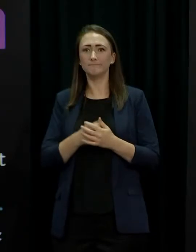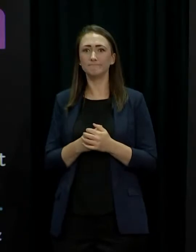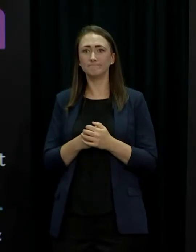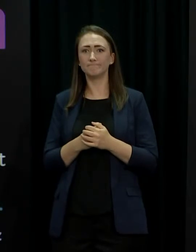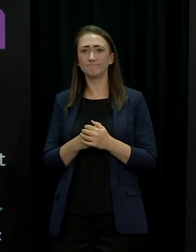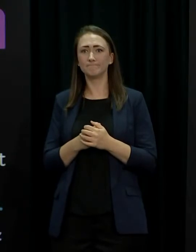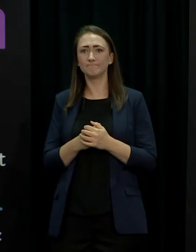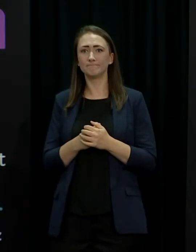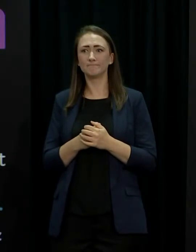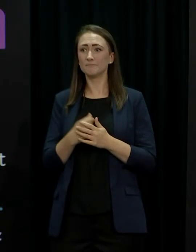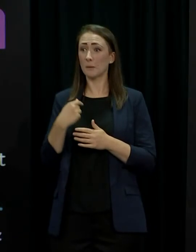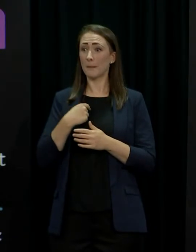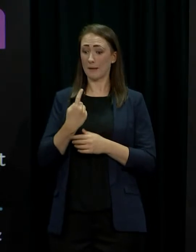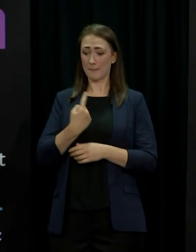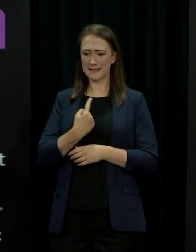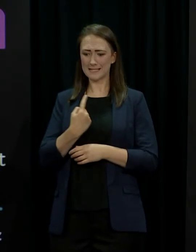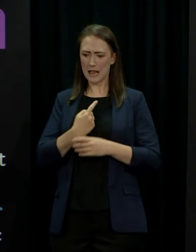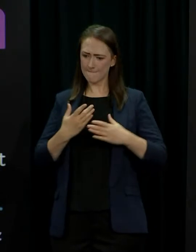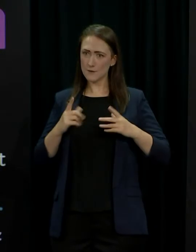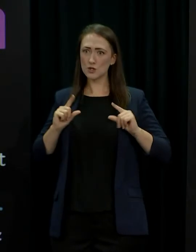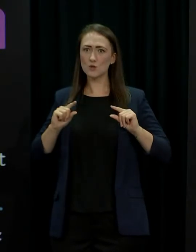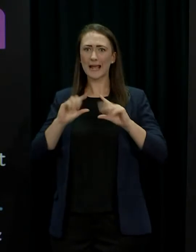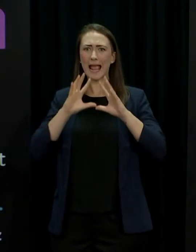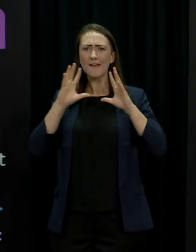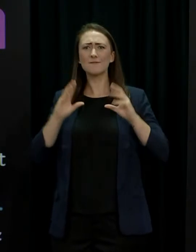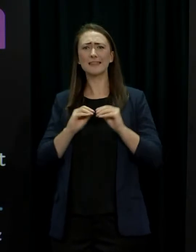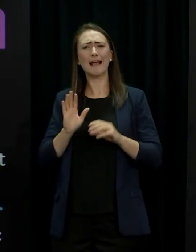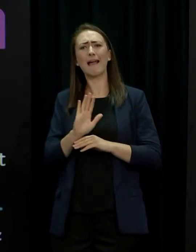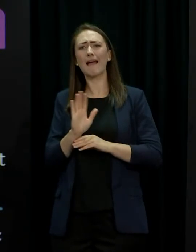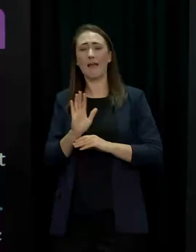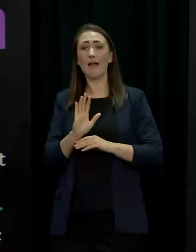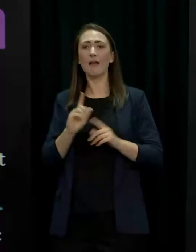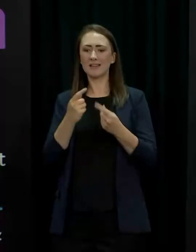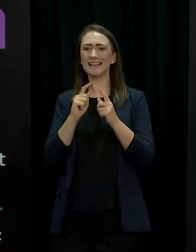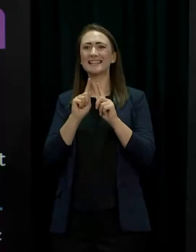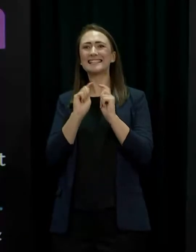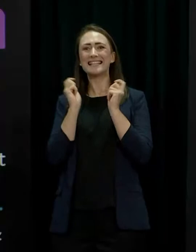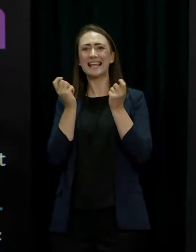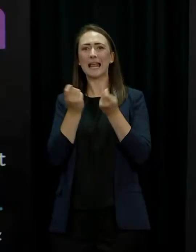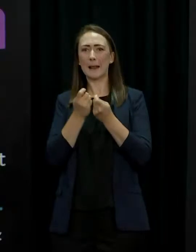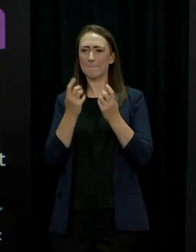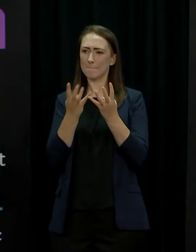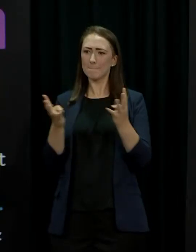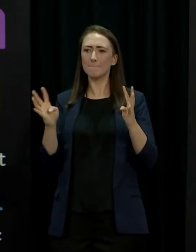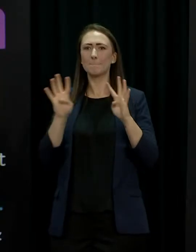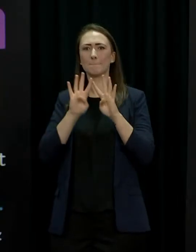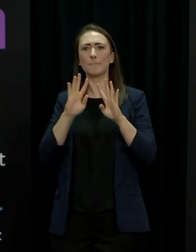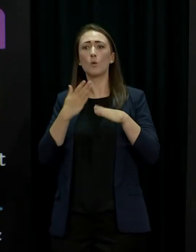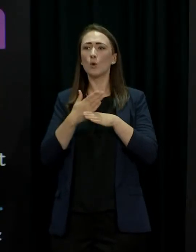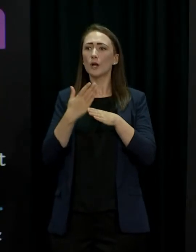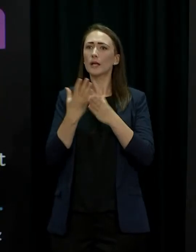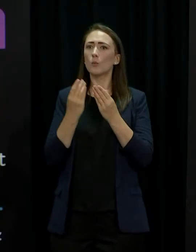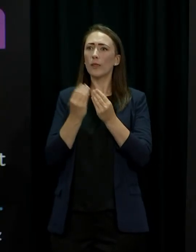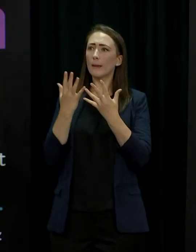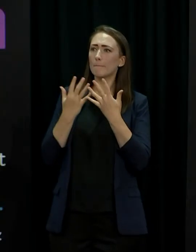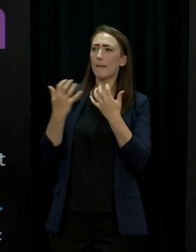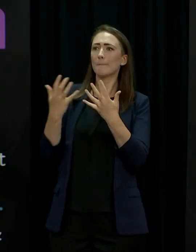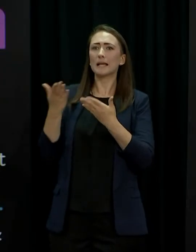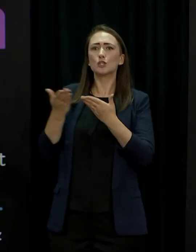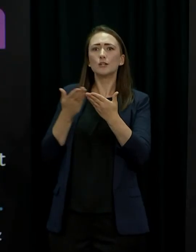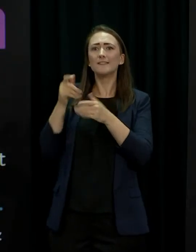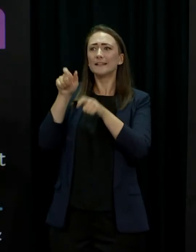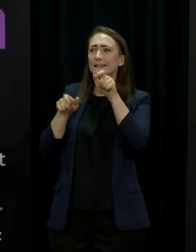haven't been doing it alone, and so I have been working alongside amazing colleagues in the public service and